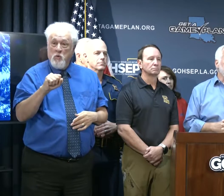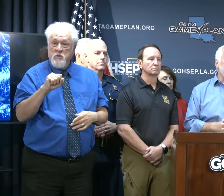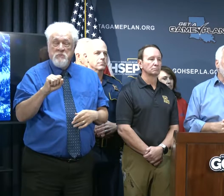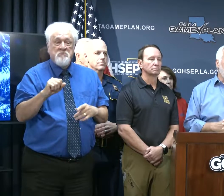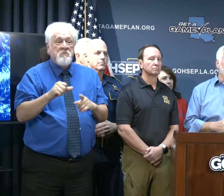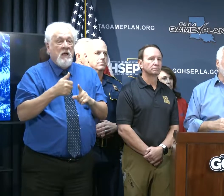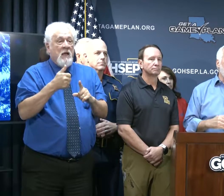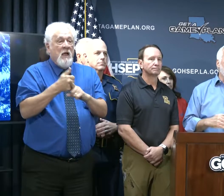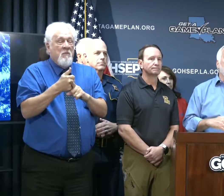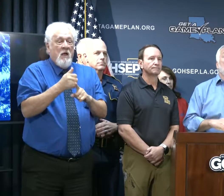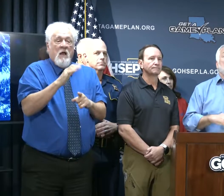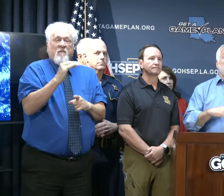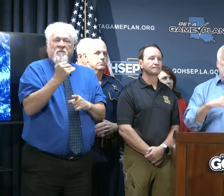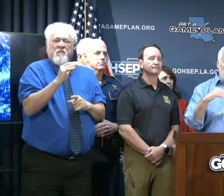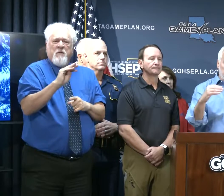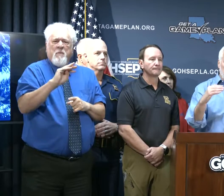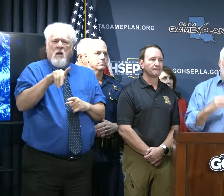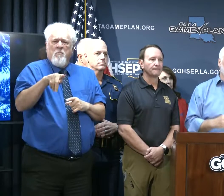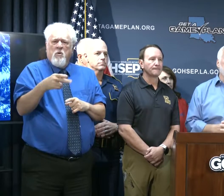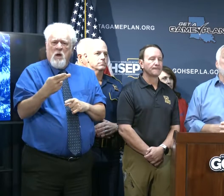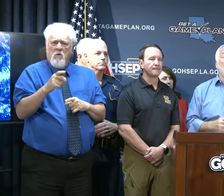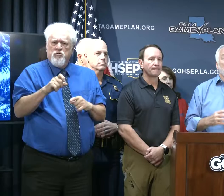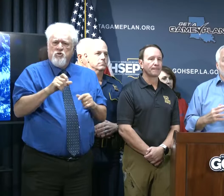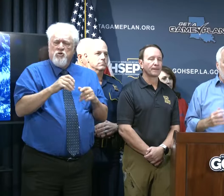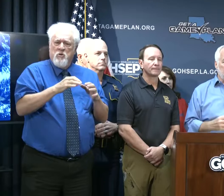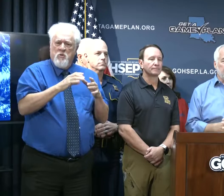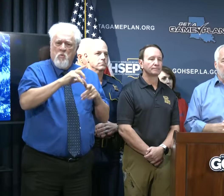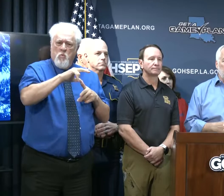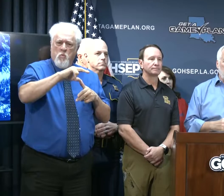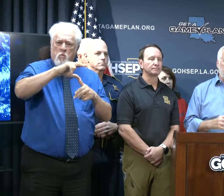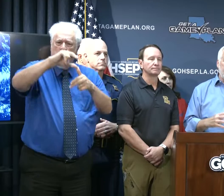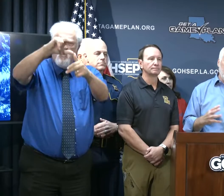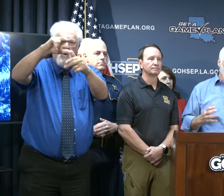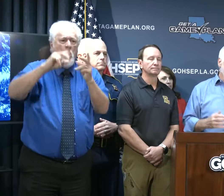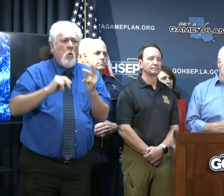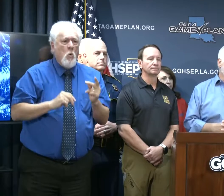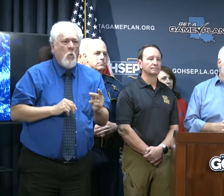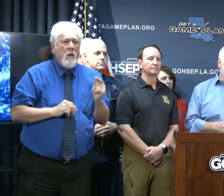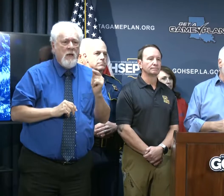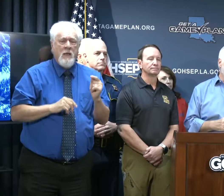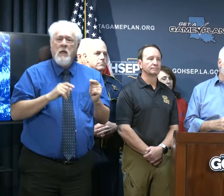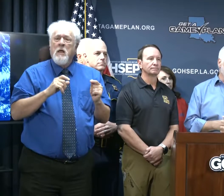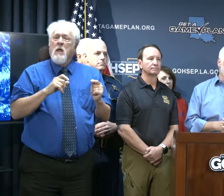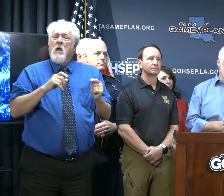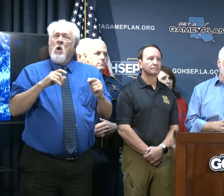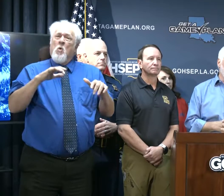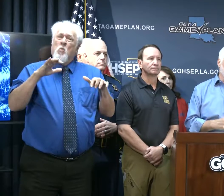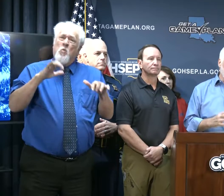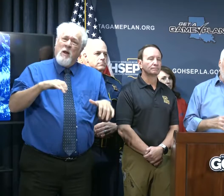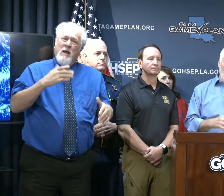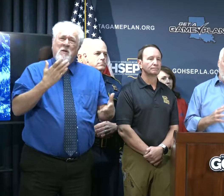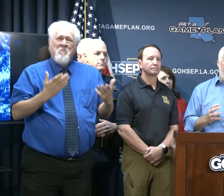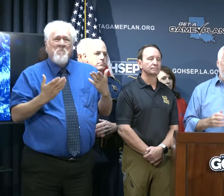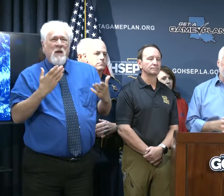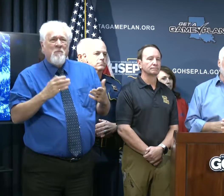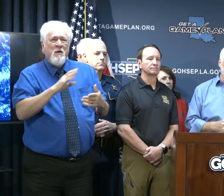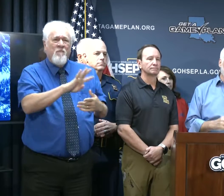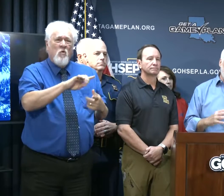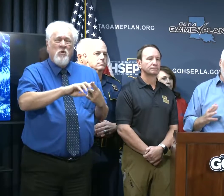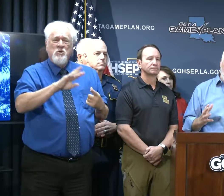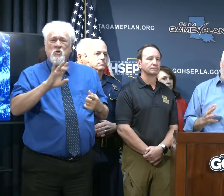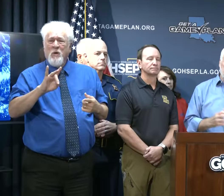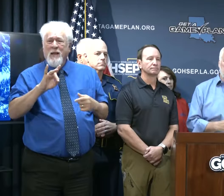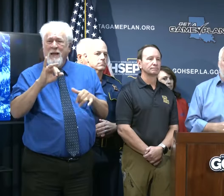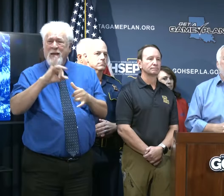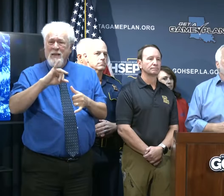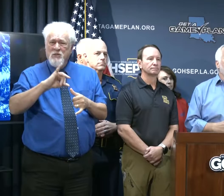about 15 miles per hour, should push through relatively quickly. We're looking at rain totals of anywhere from 4 to 8 inches of